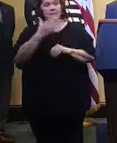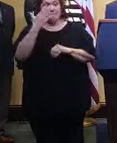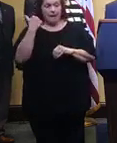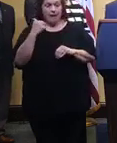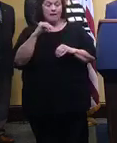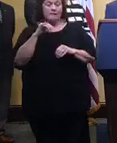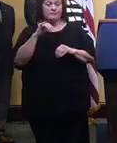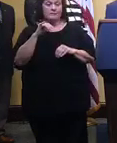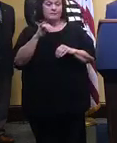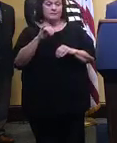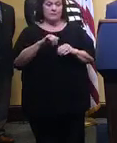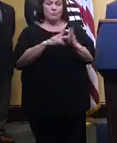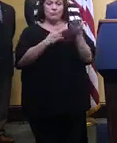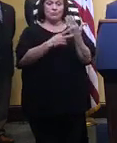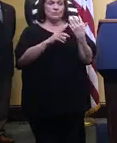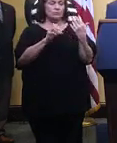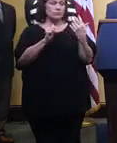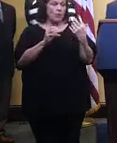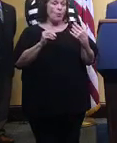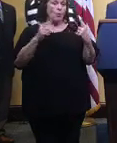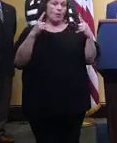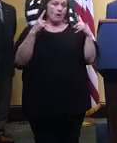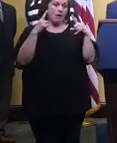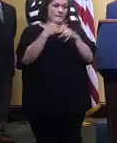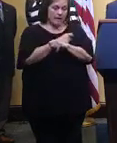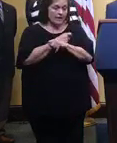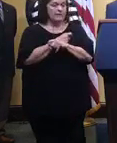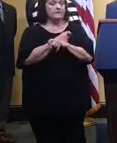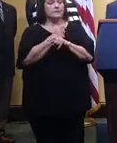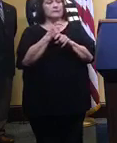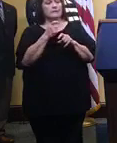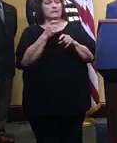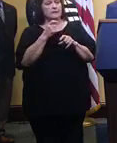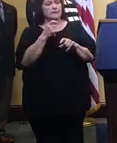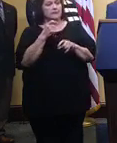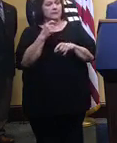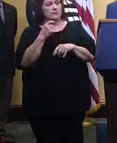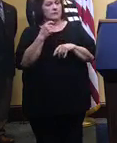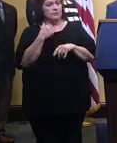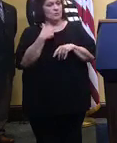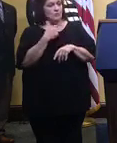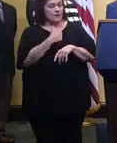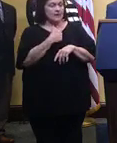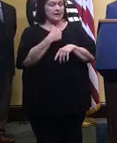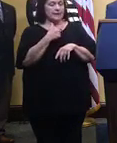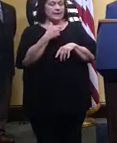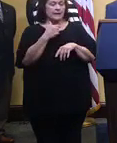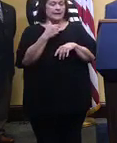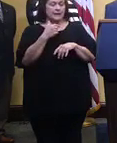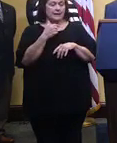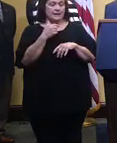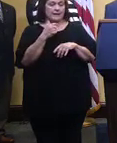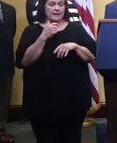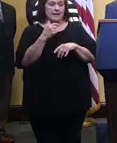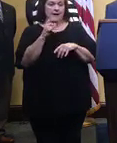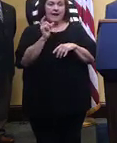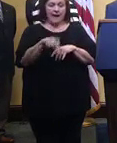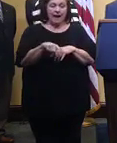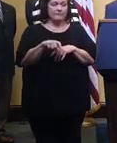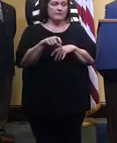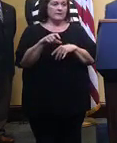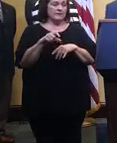we sometimes are reactive, sometimes we are preemptive and proactive, but at times you watch what happens during